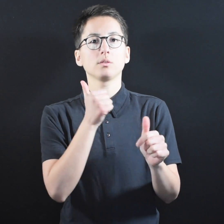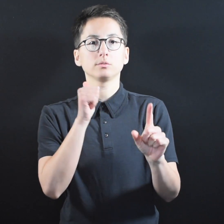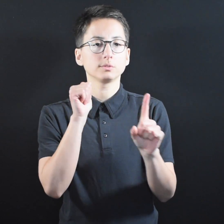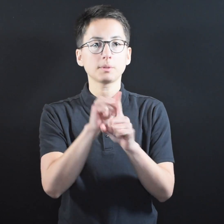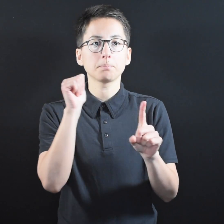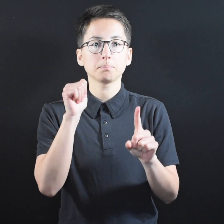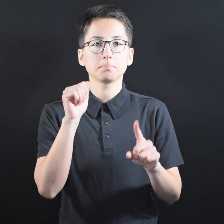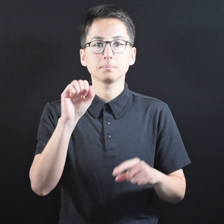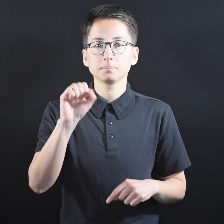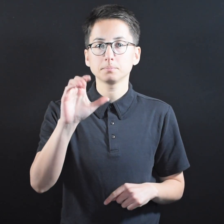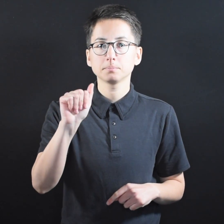Avoiding scams.